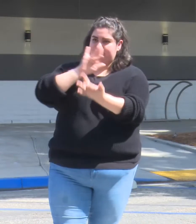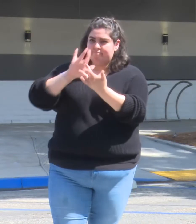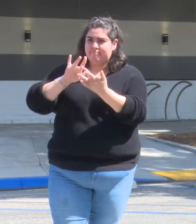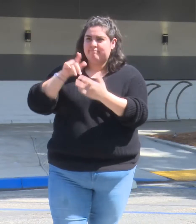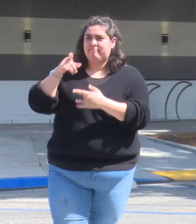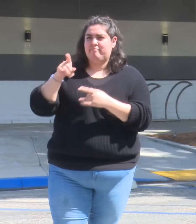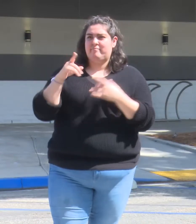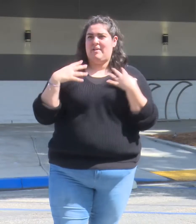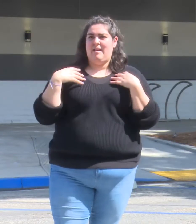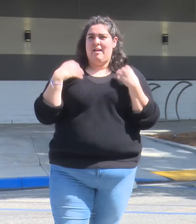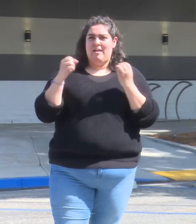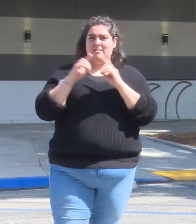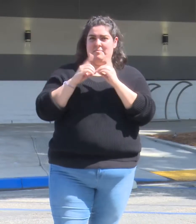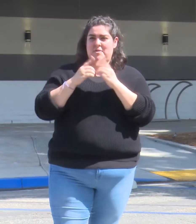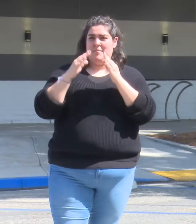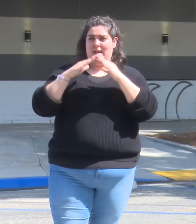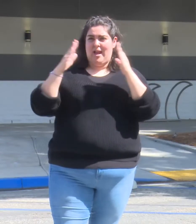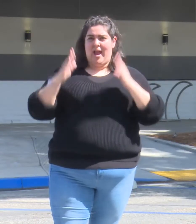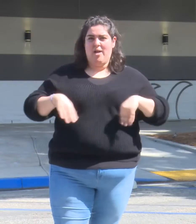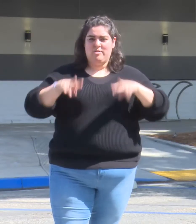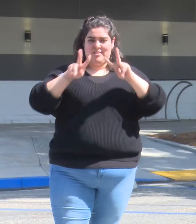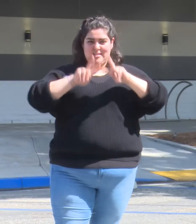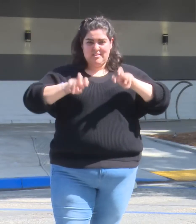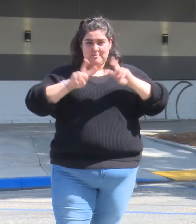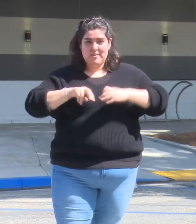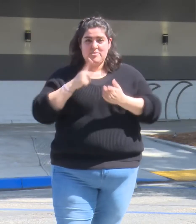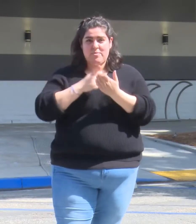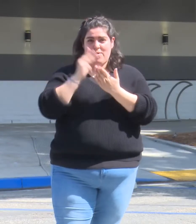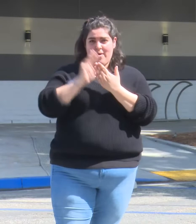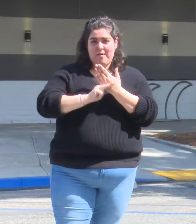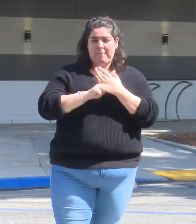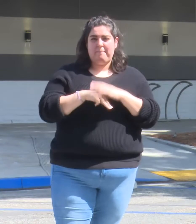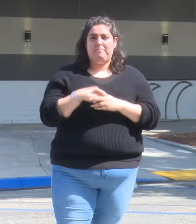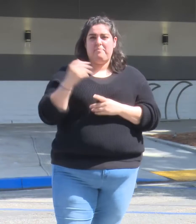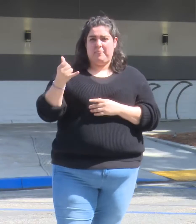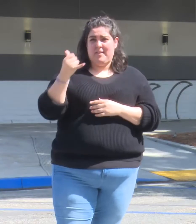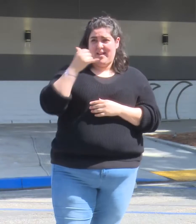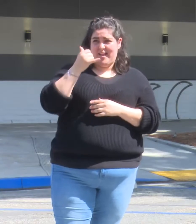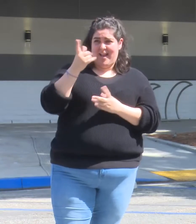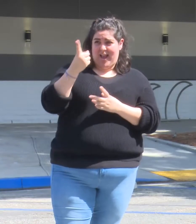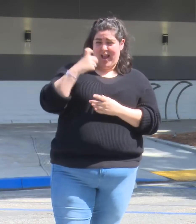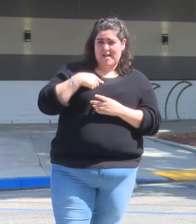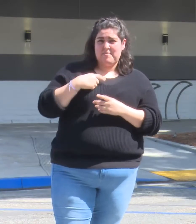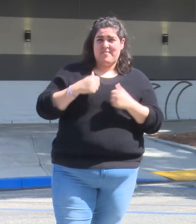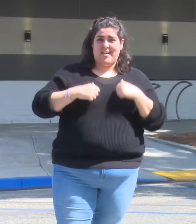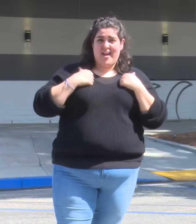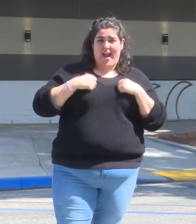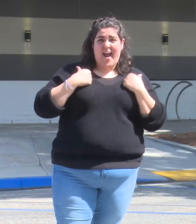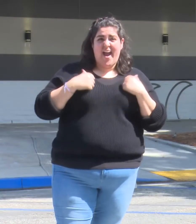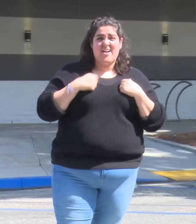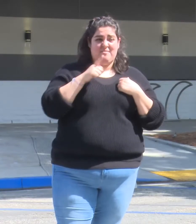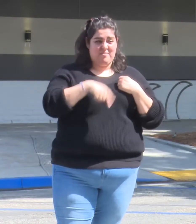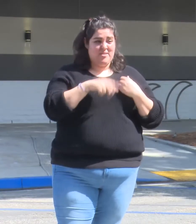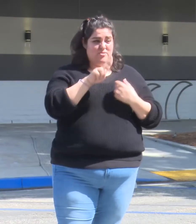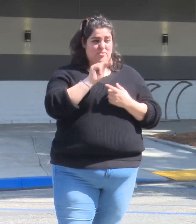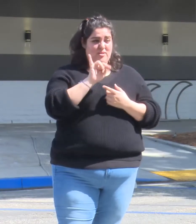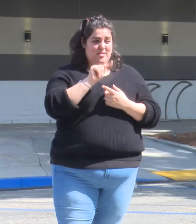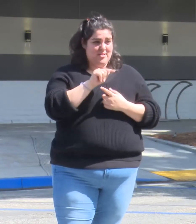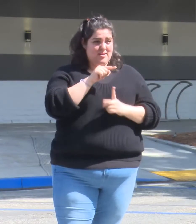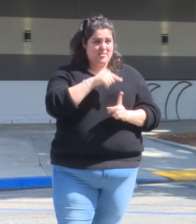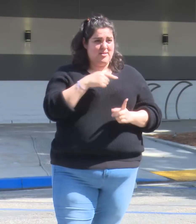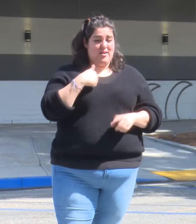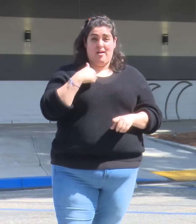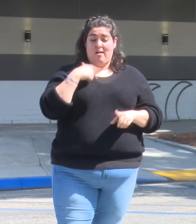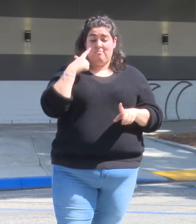department's housing inspection program. They asked me for the addresses of these failing units, and to my surprise,